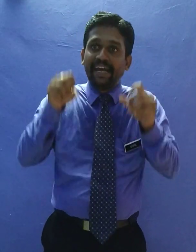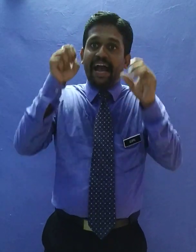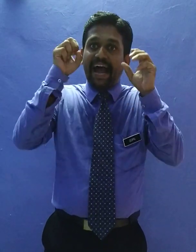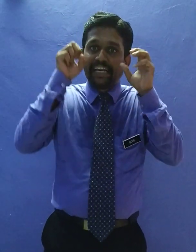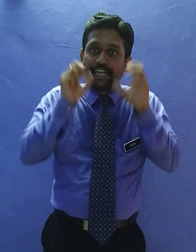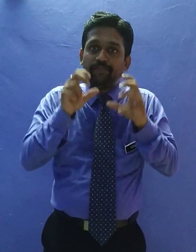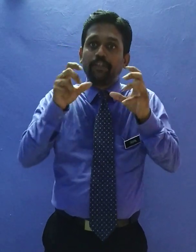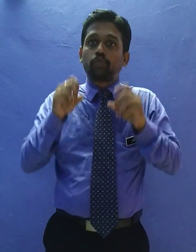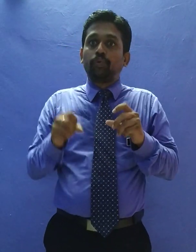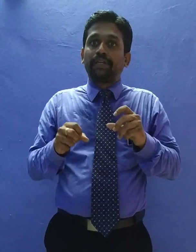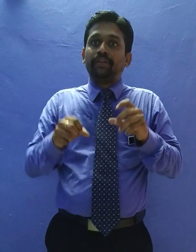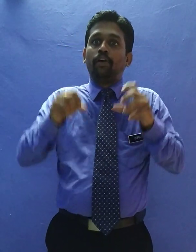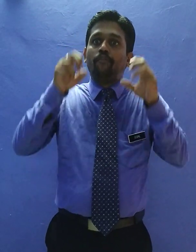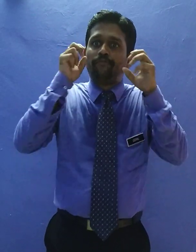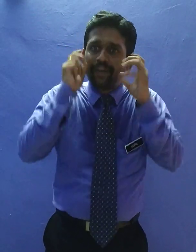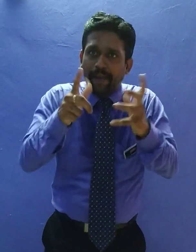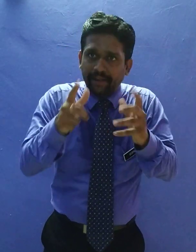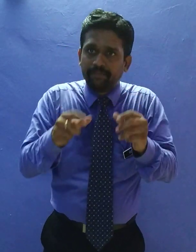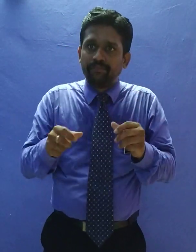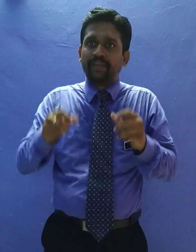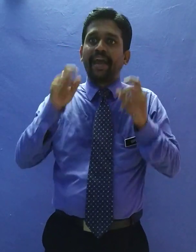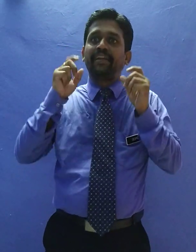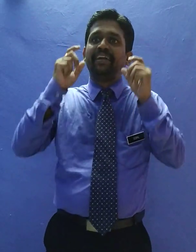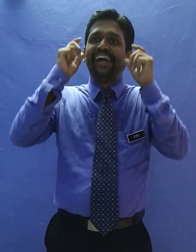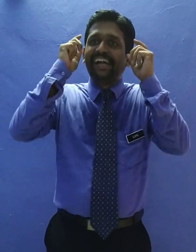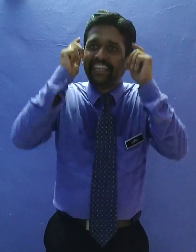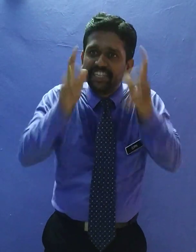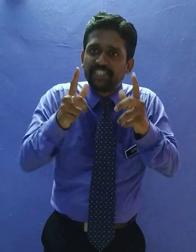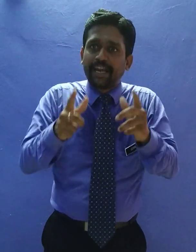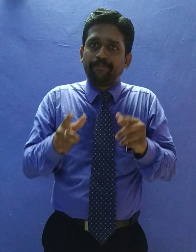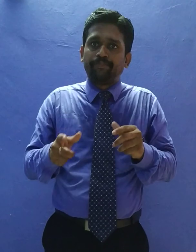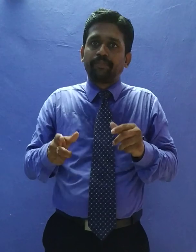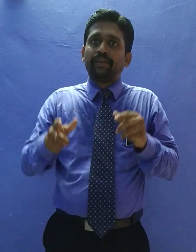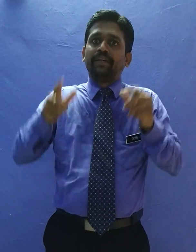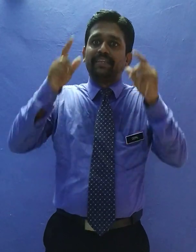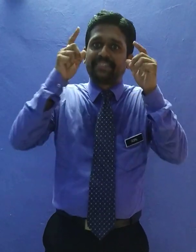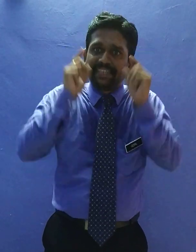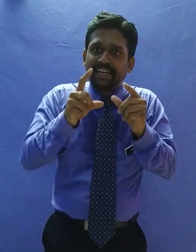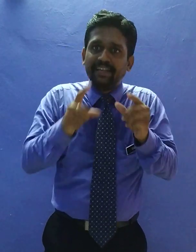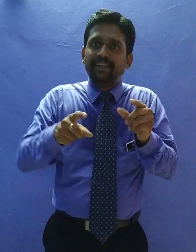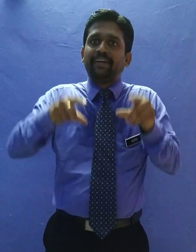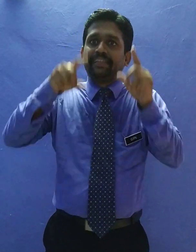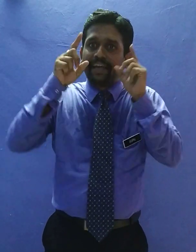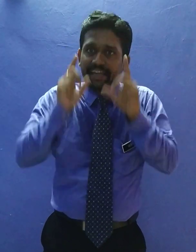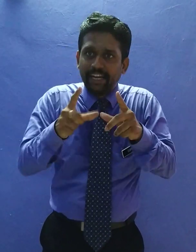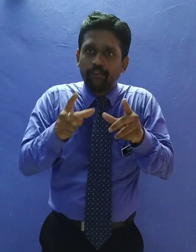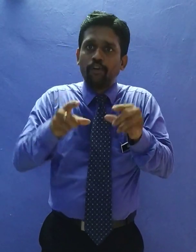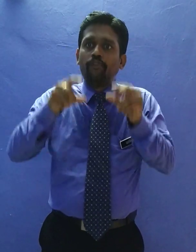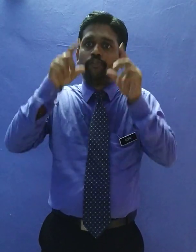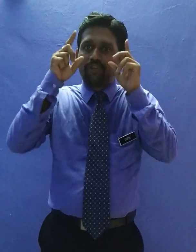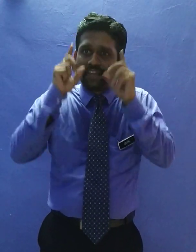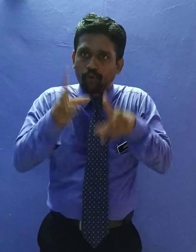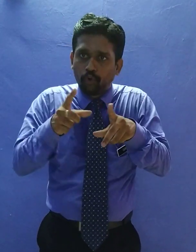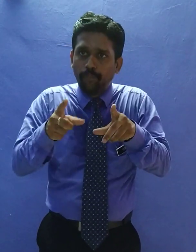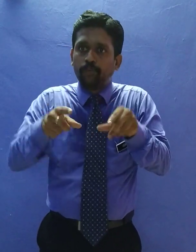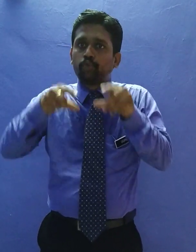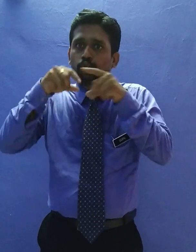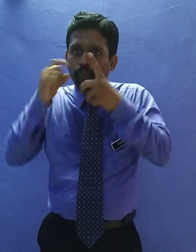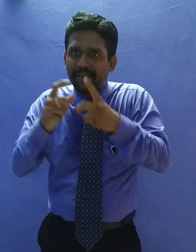I give the student feedback and teach them the skill they need for their group to be